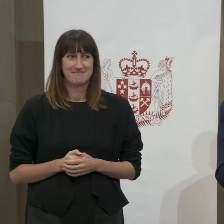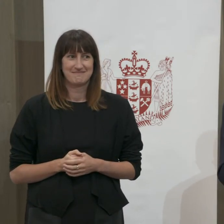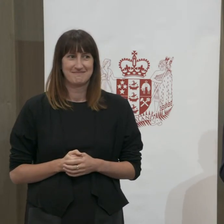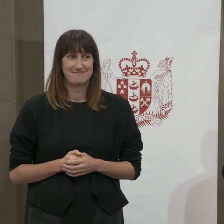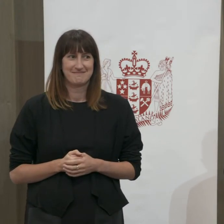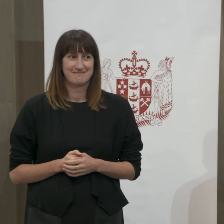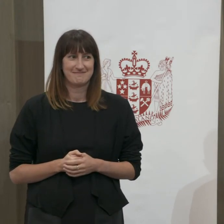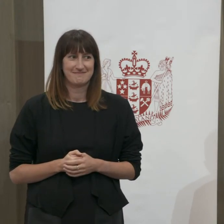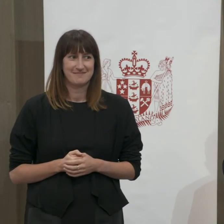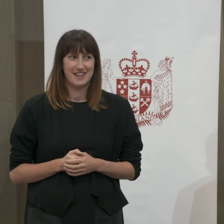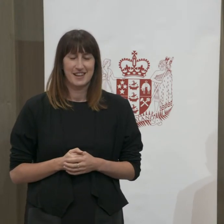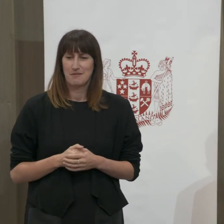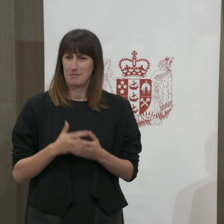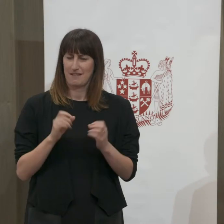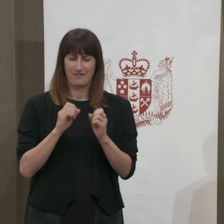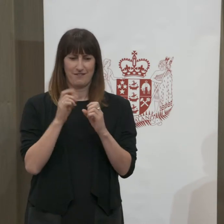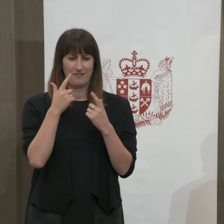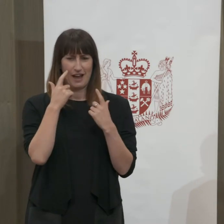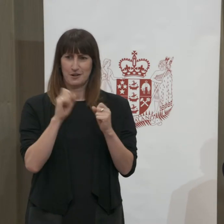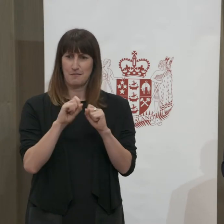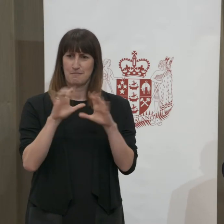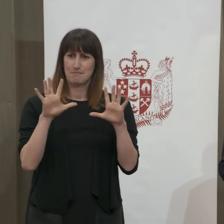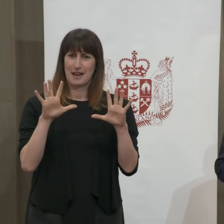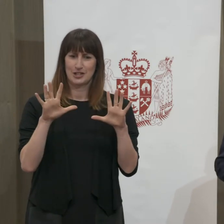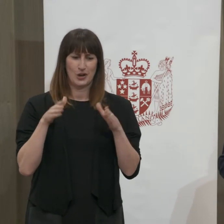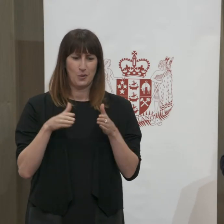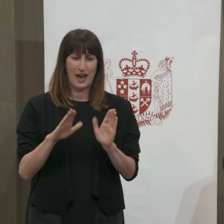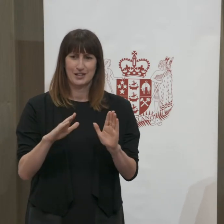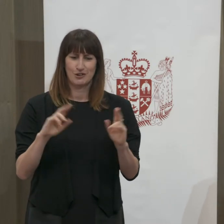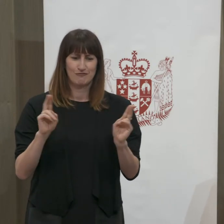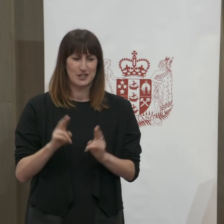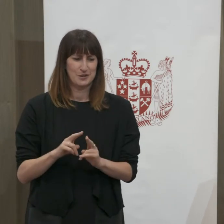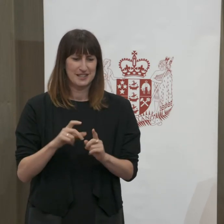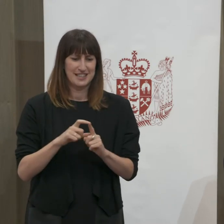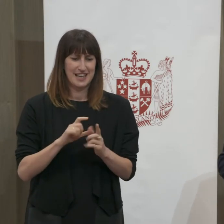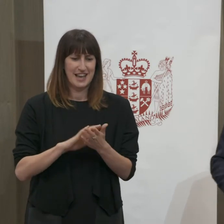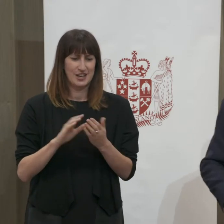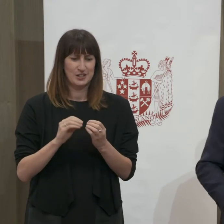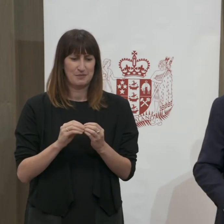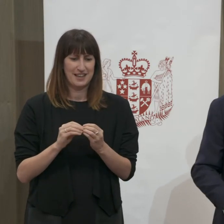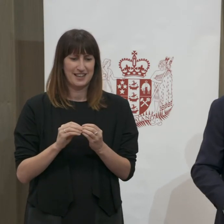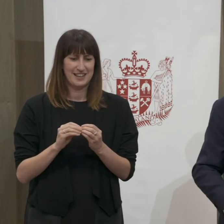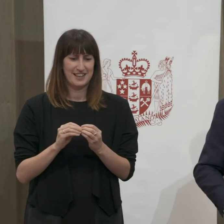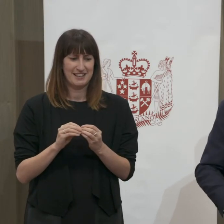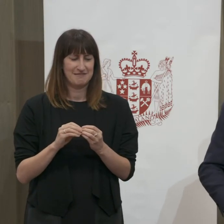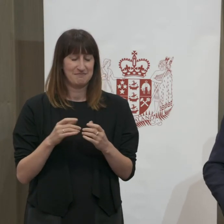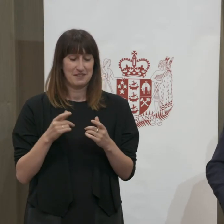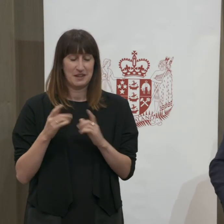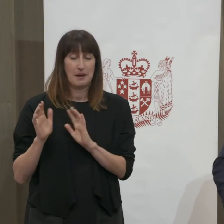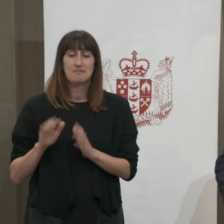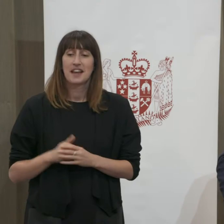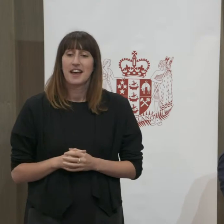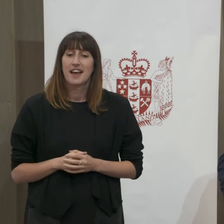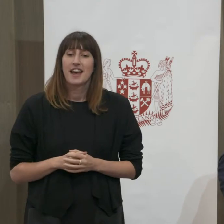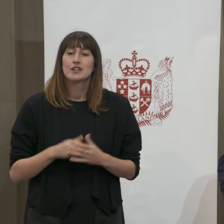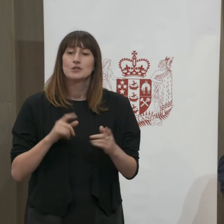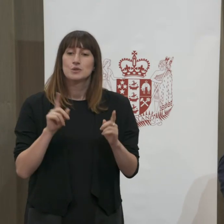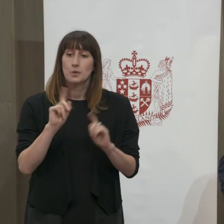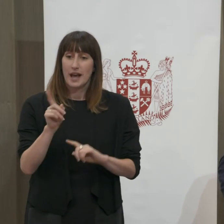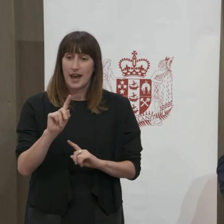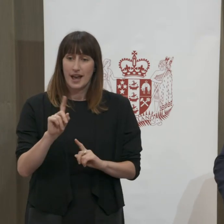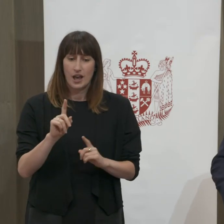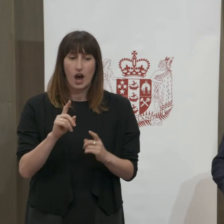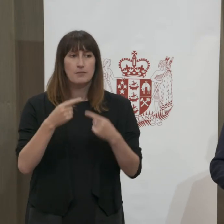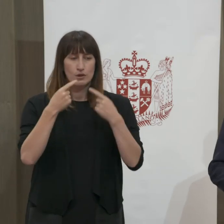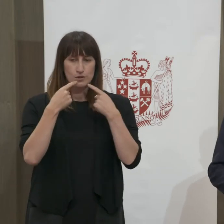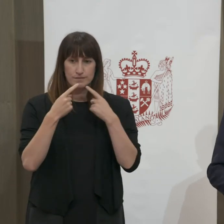we might have found a new magic way of reducing the DHB deficits, I'm not quite sure. Today I'm laying out for you a